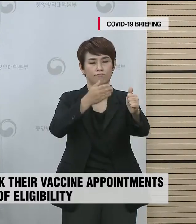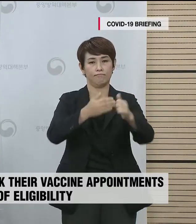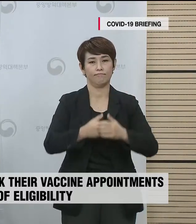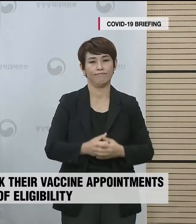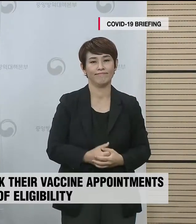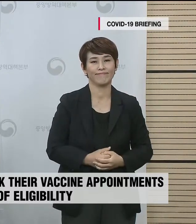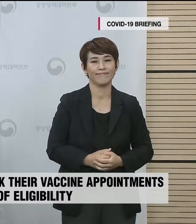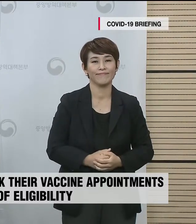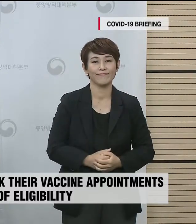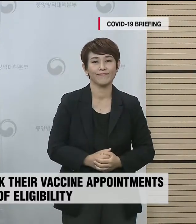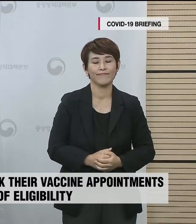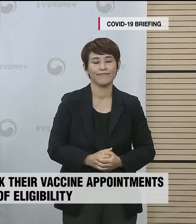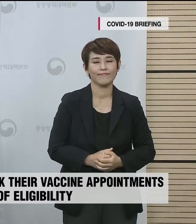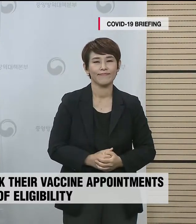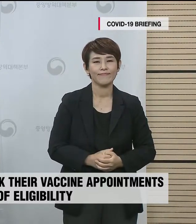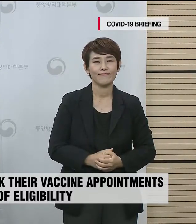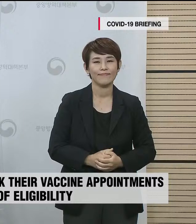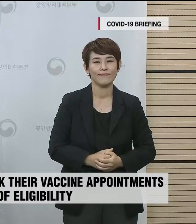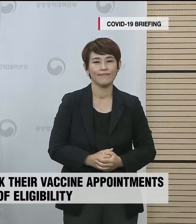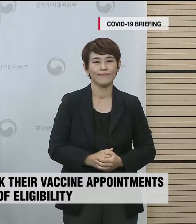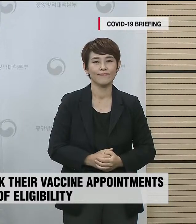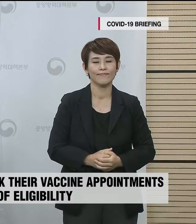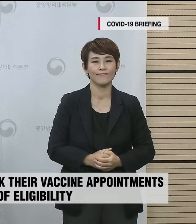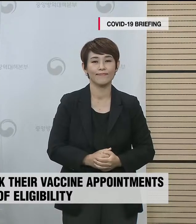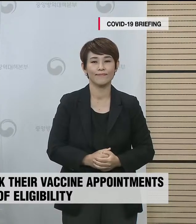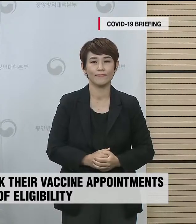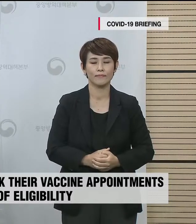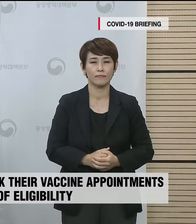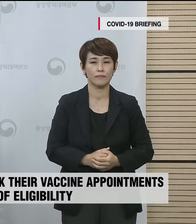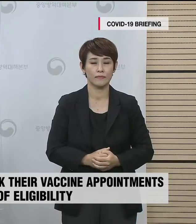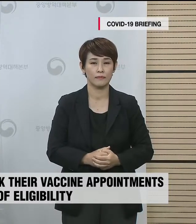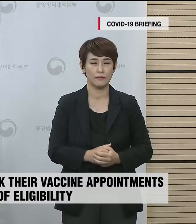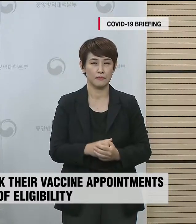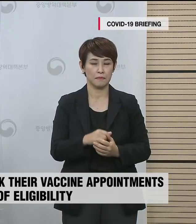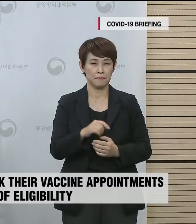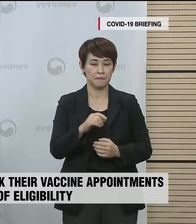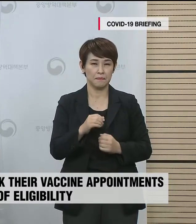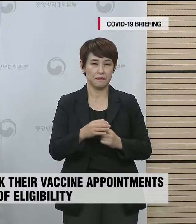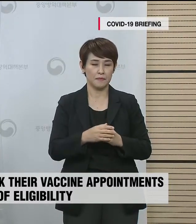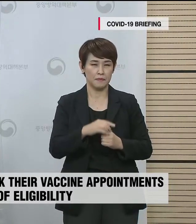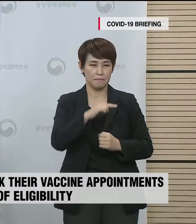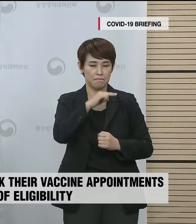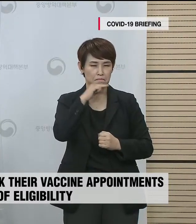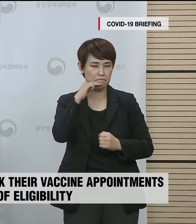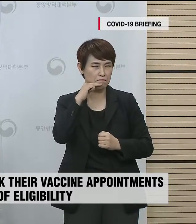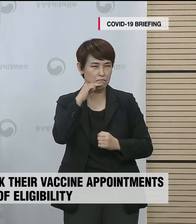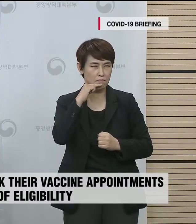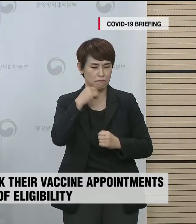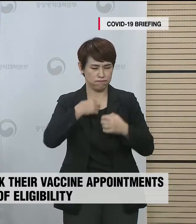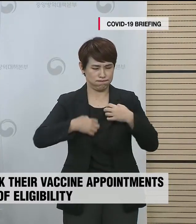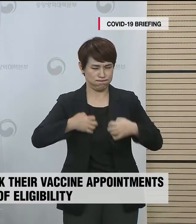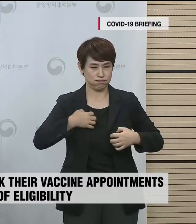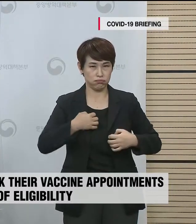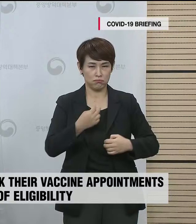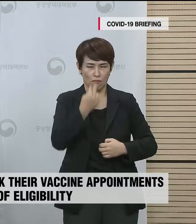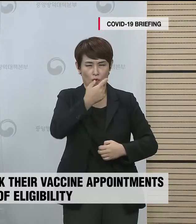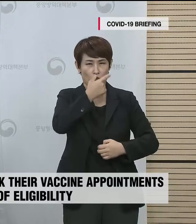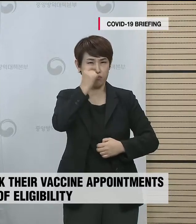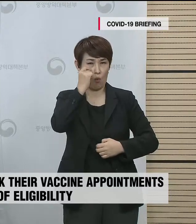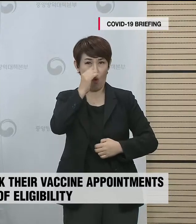to also visit a doctor as soon as possible for details. And if you have severe allergic